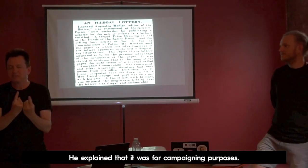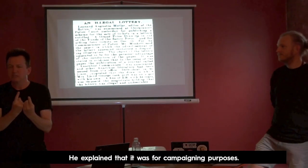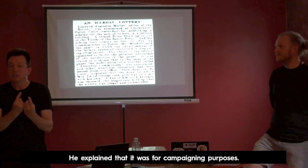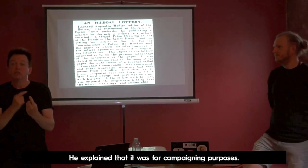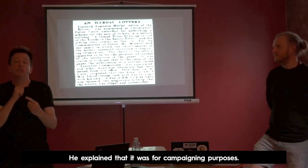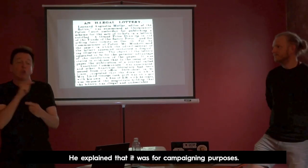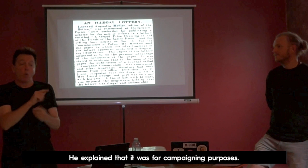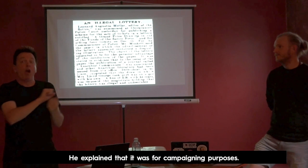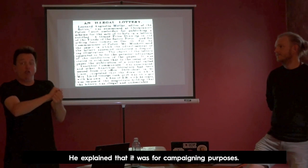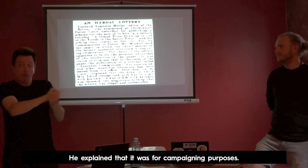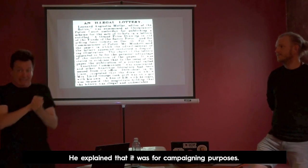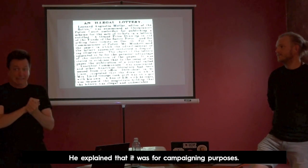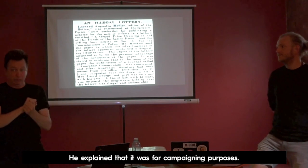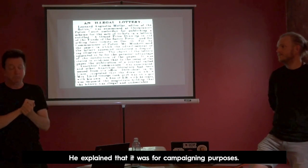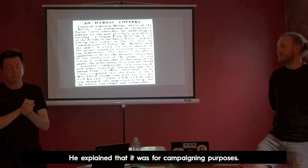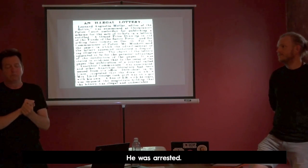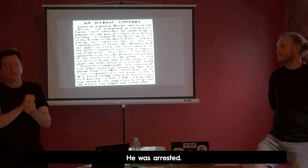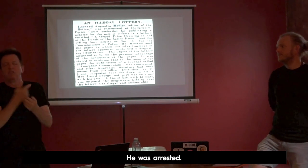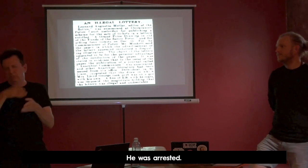campaigning purposes. He was arrested.